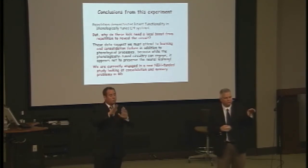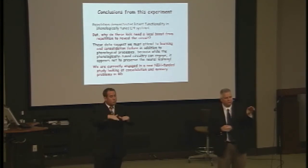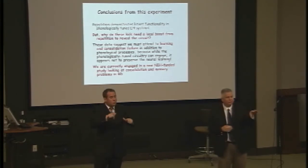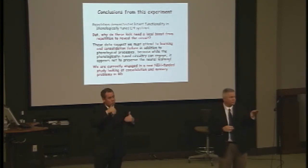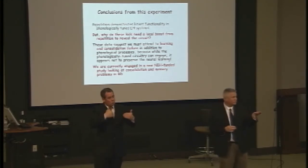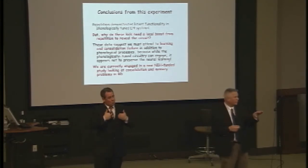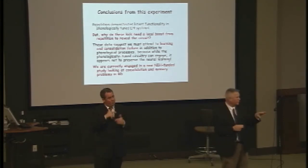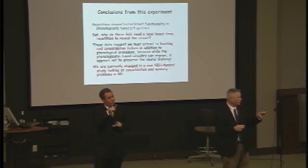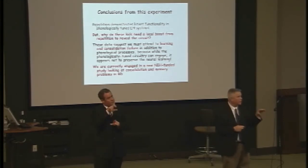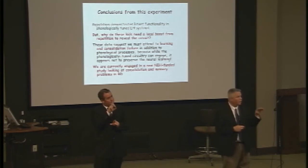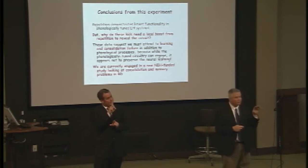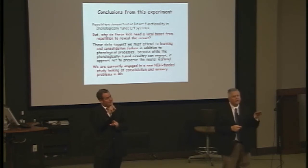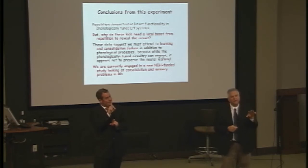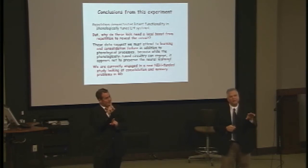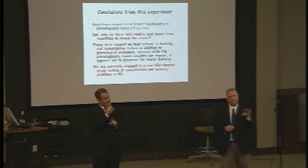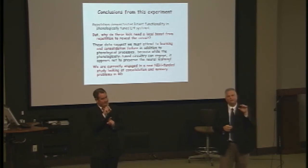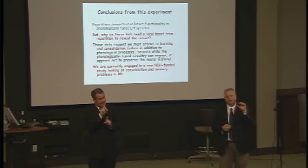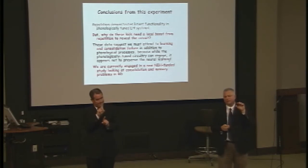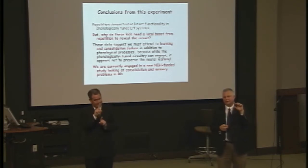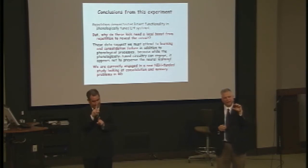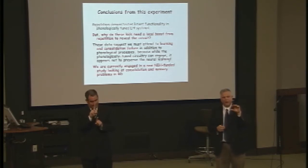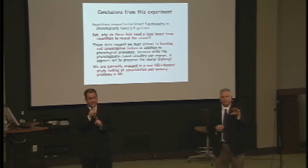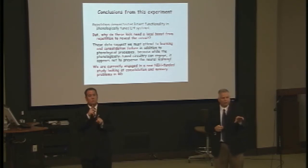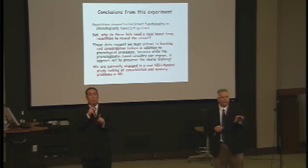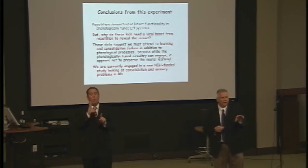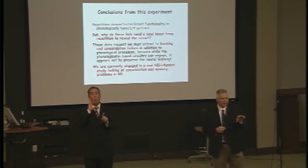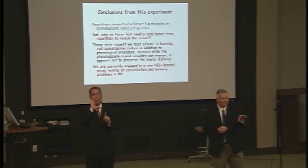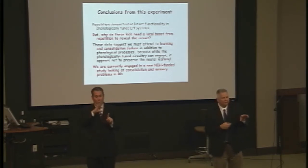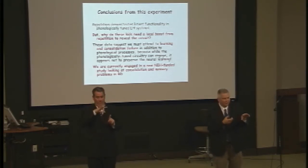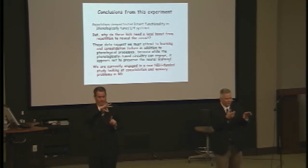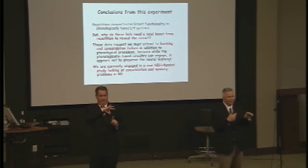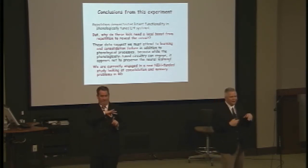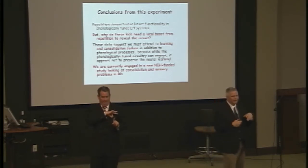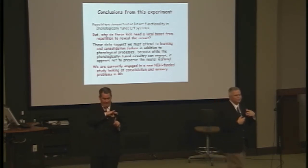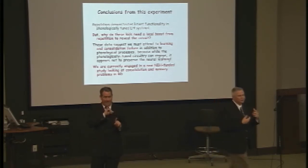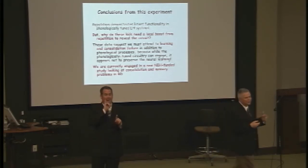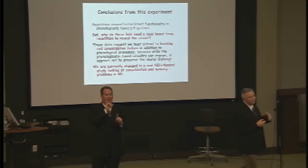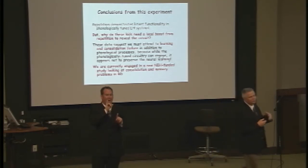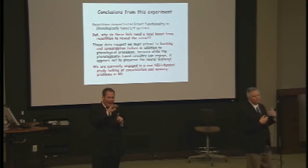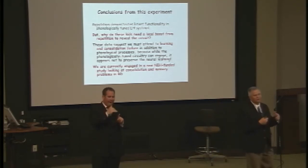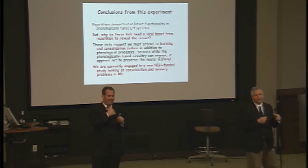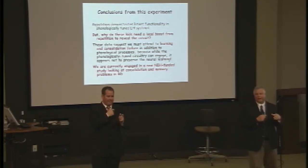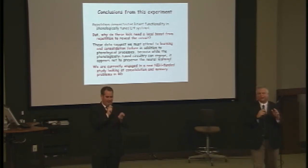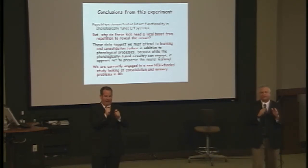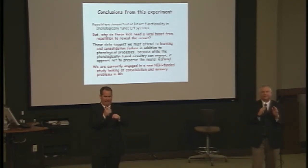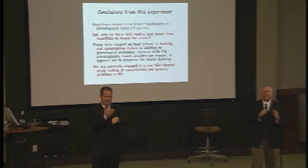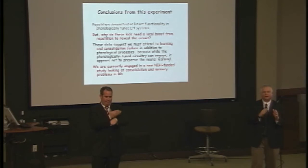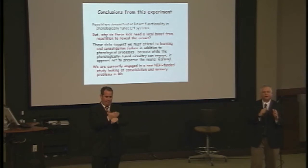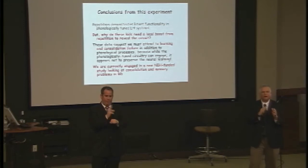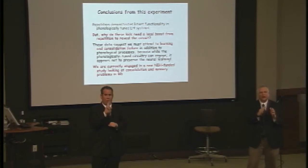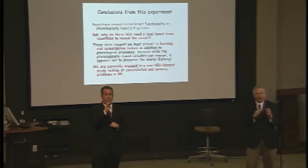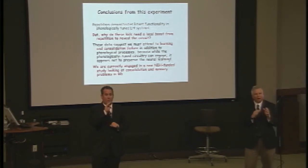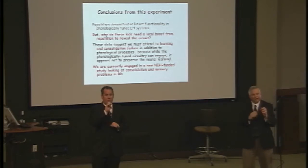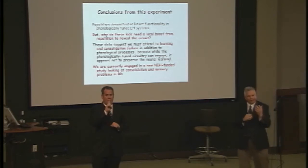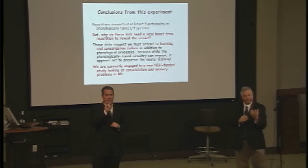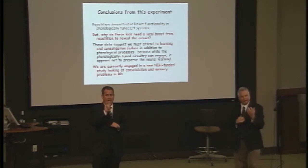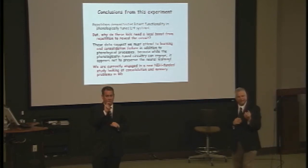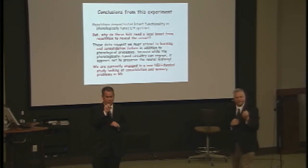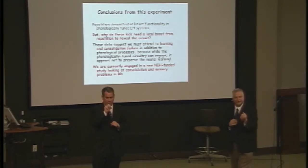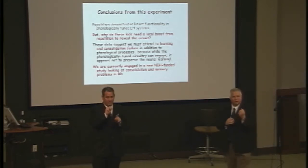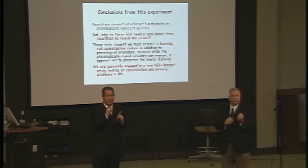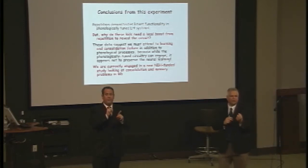longer-term opportunities to consolidate. Consolidation failure is a very hot topic, as those of us who review a lot of grants can tell you,